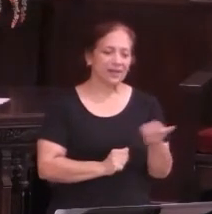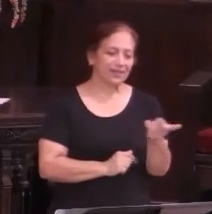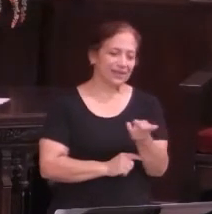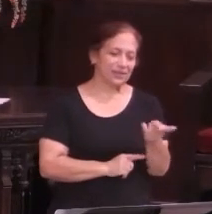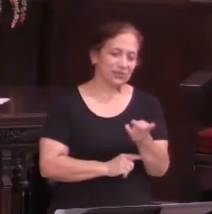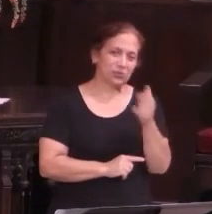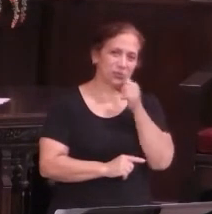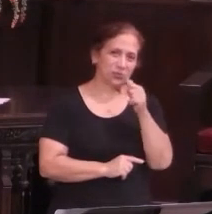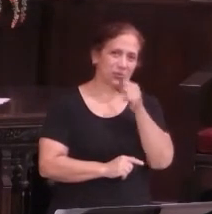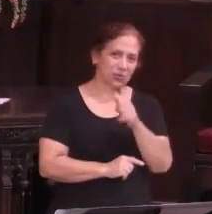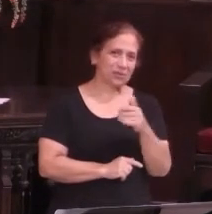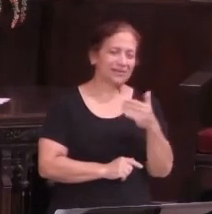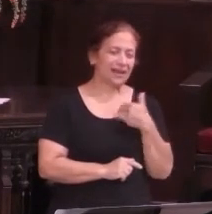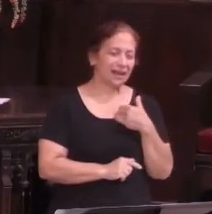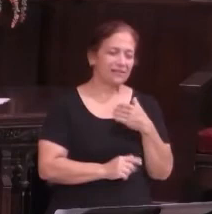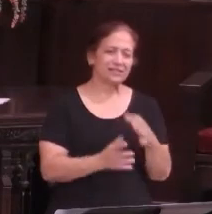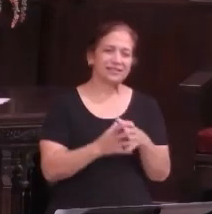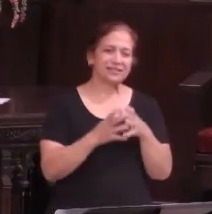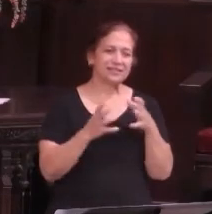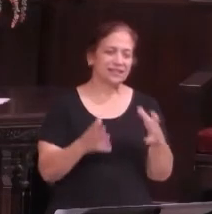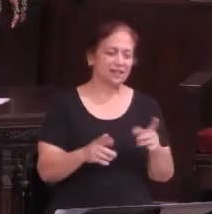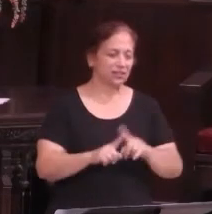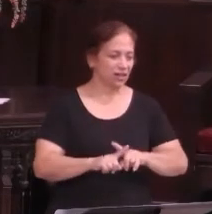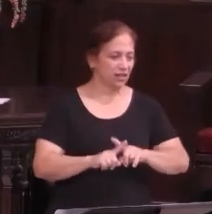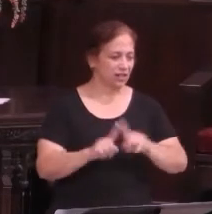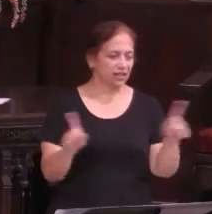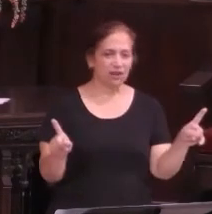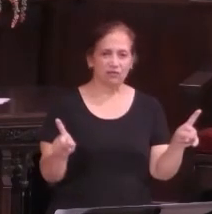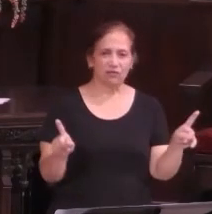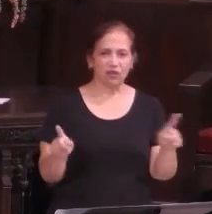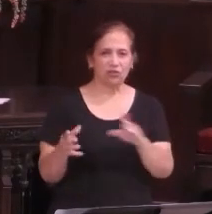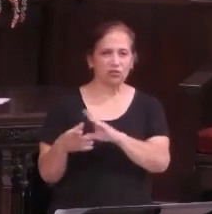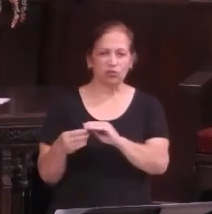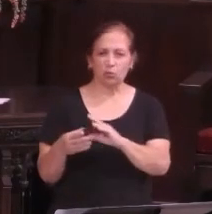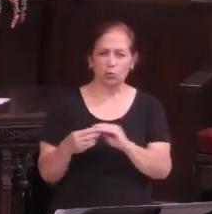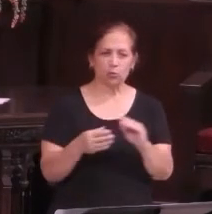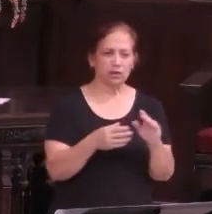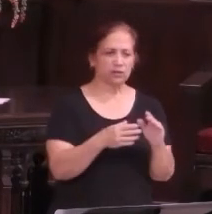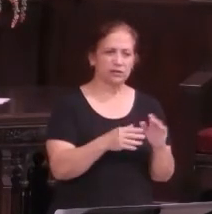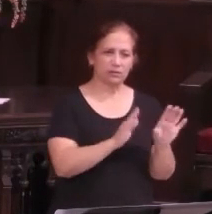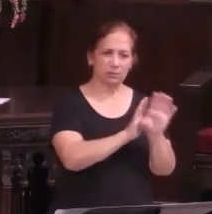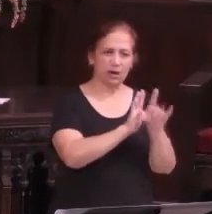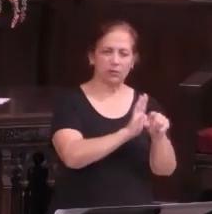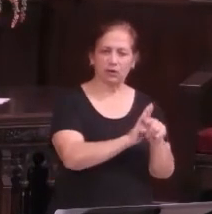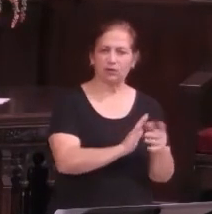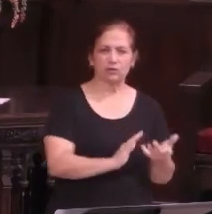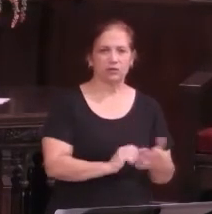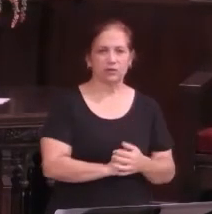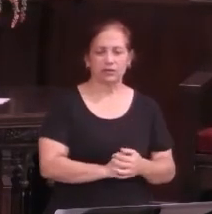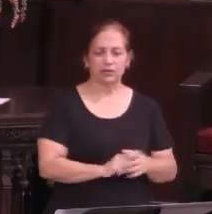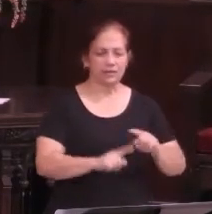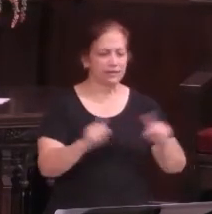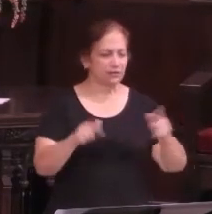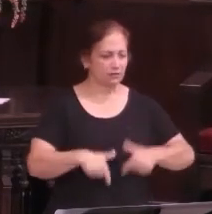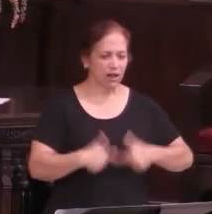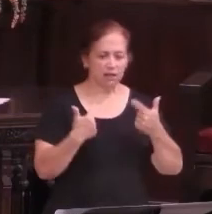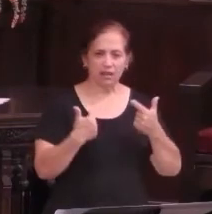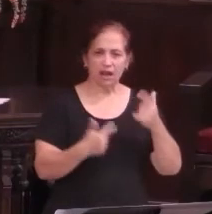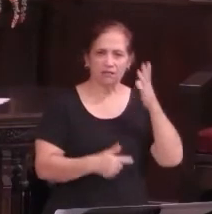two girls have such different stories, such different